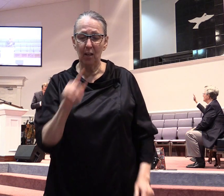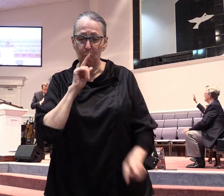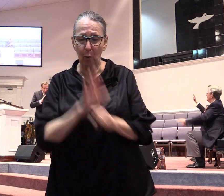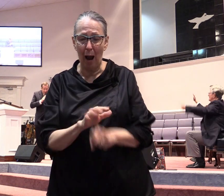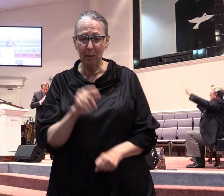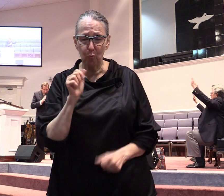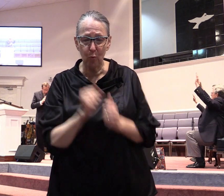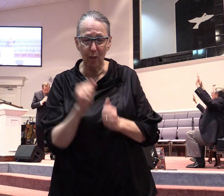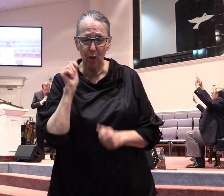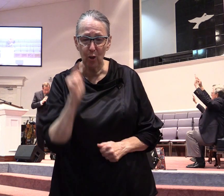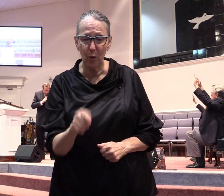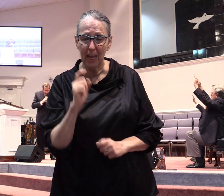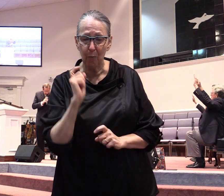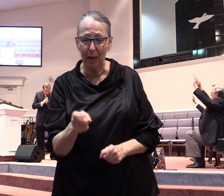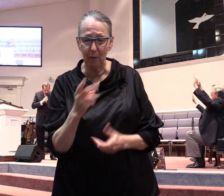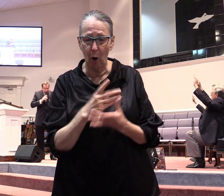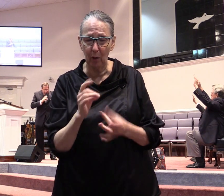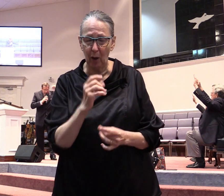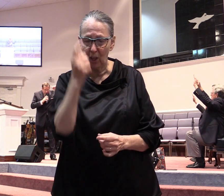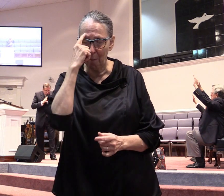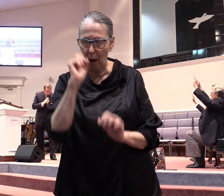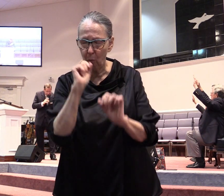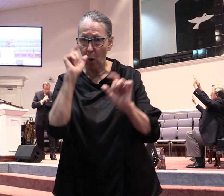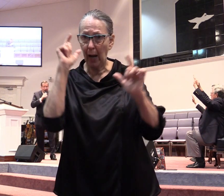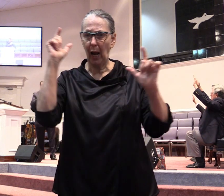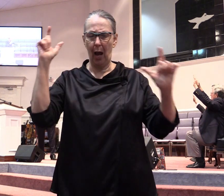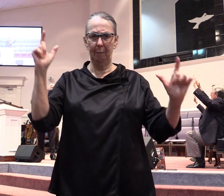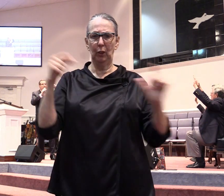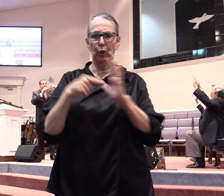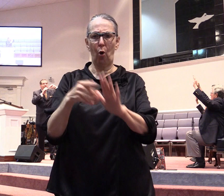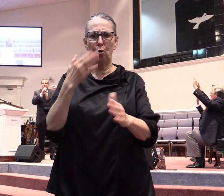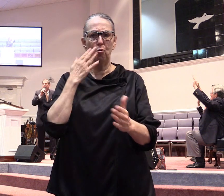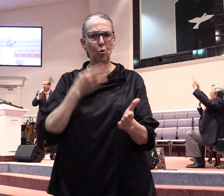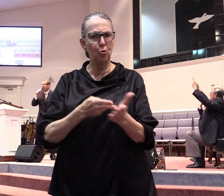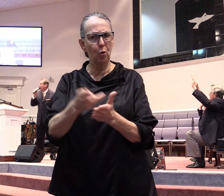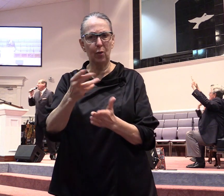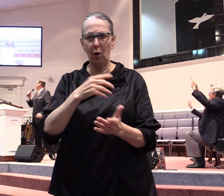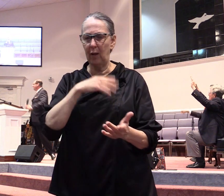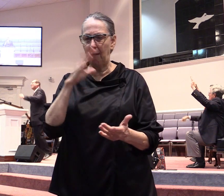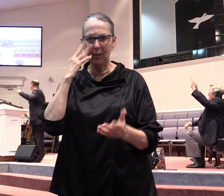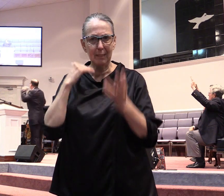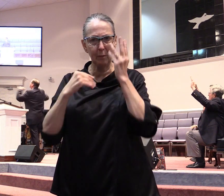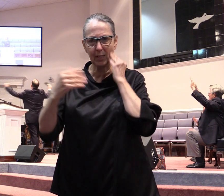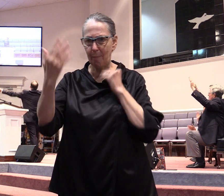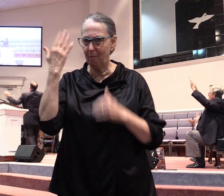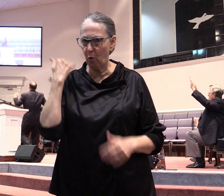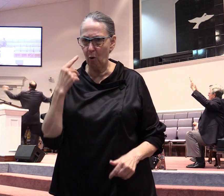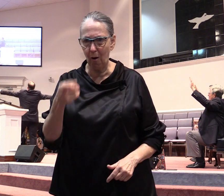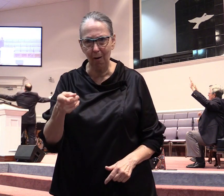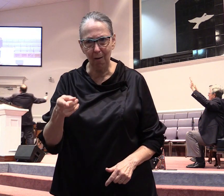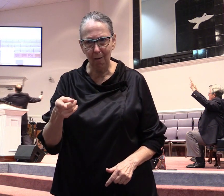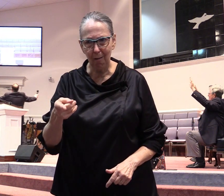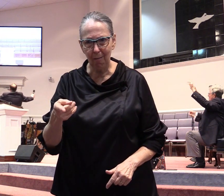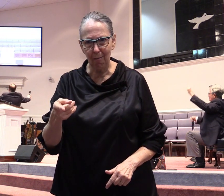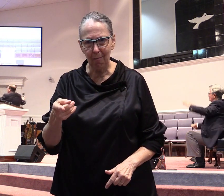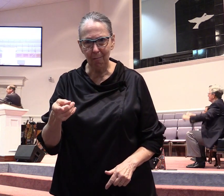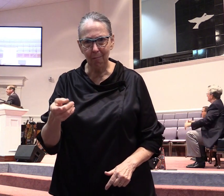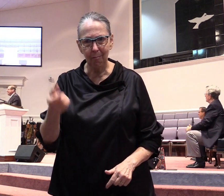promise he made that he will give you revelation and he will show you things you've never been before.